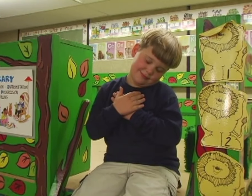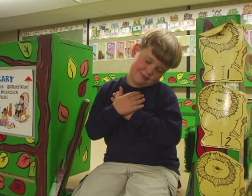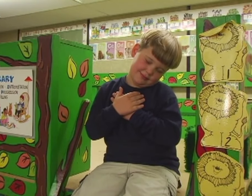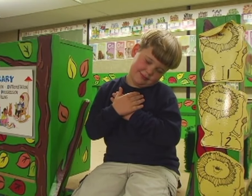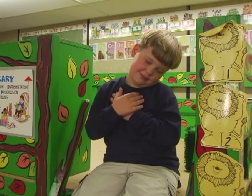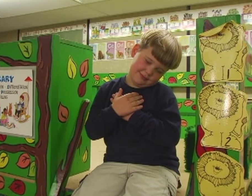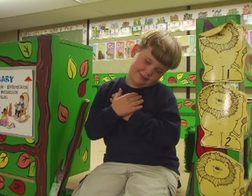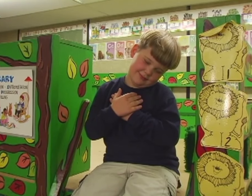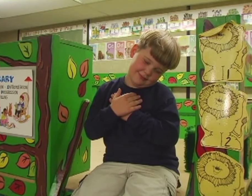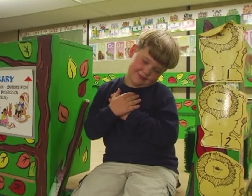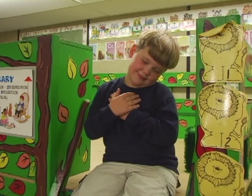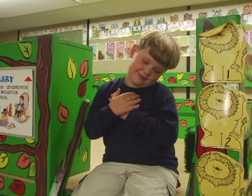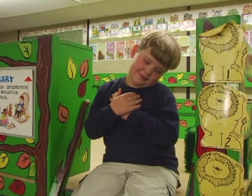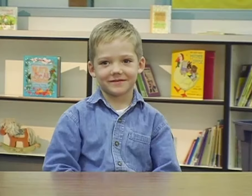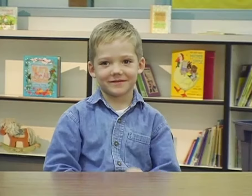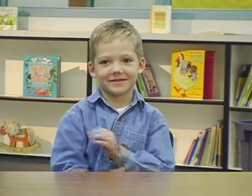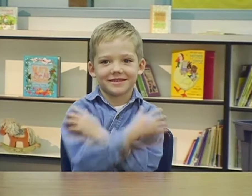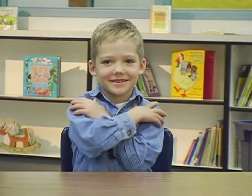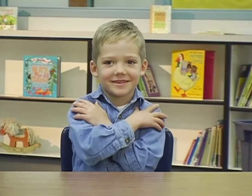Time to rest.